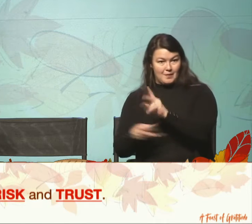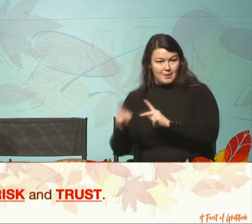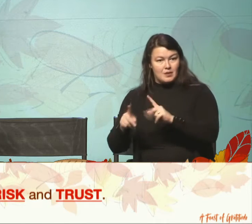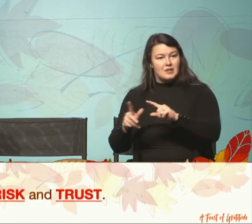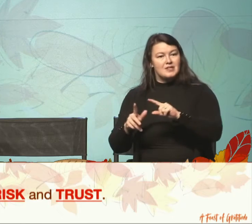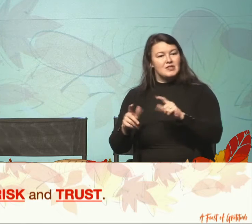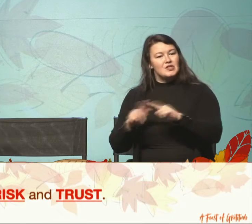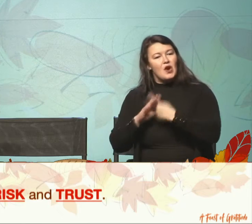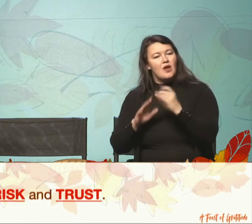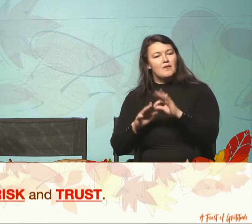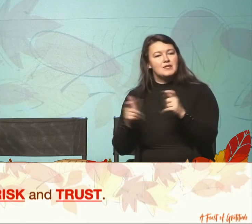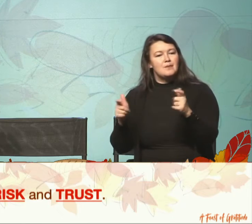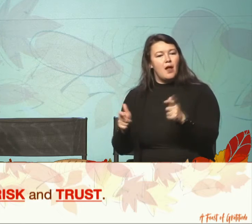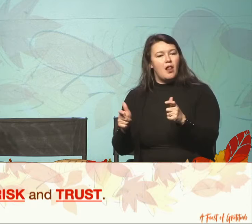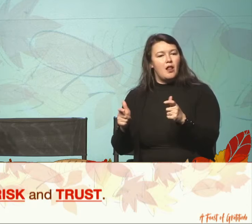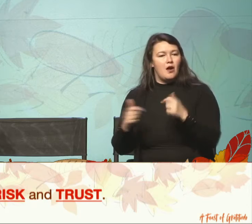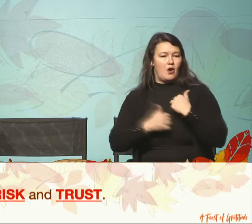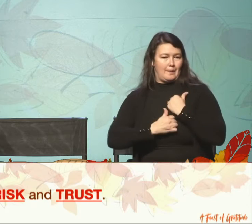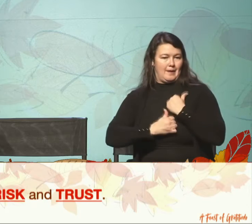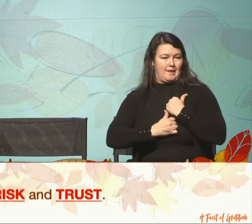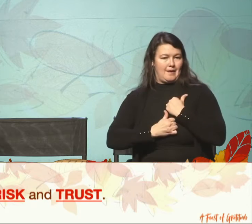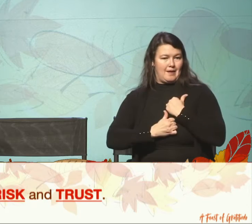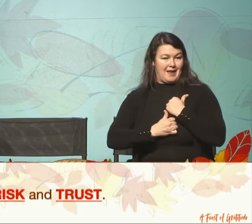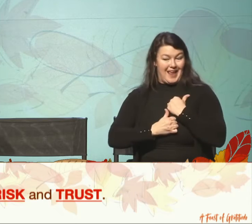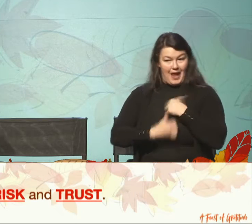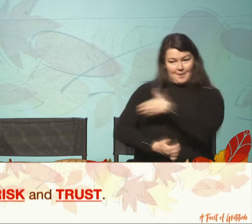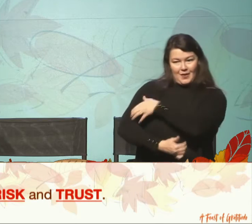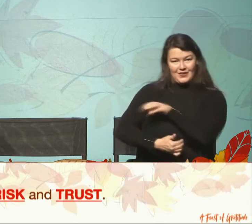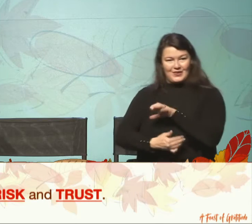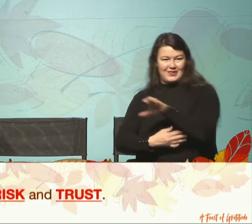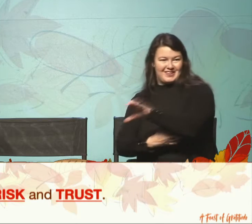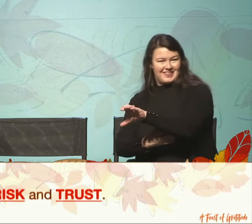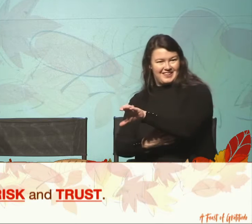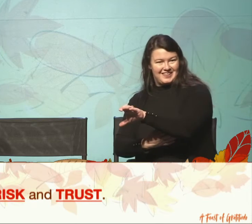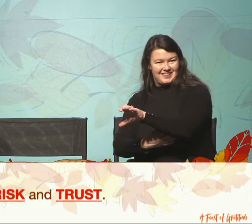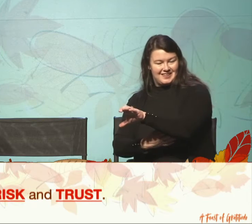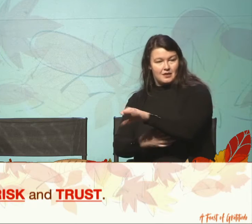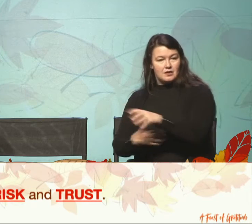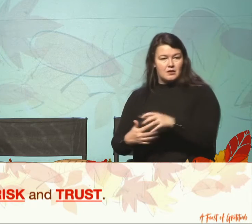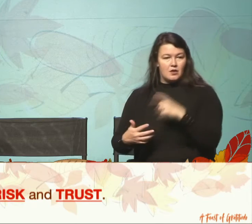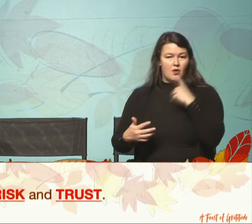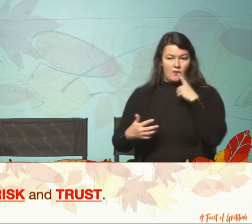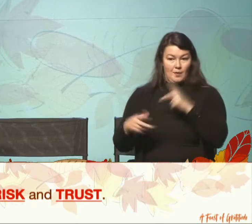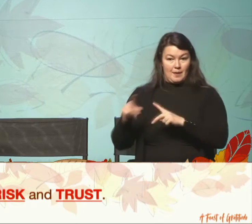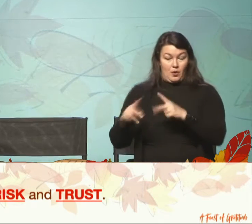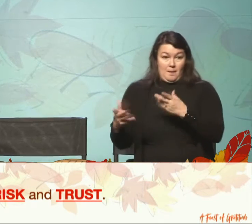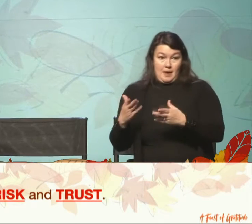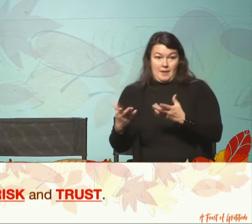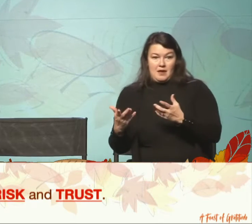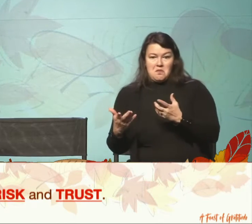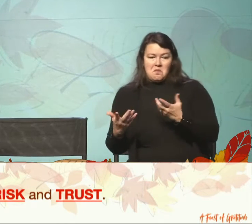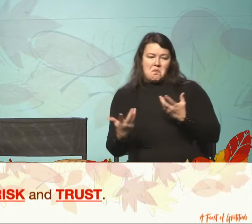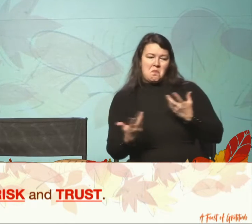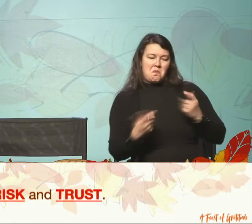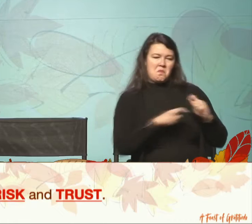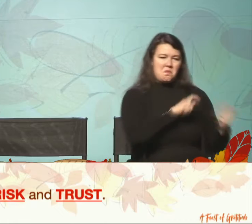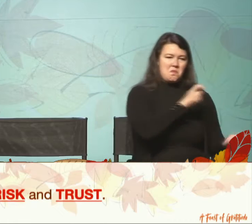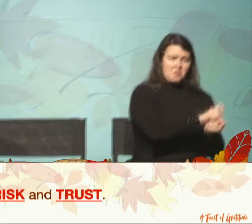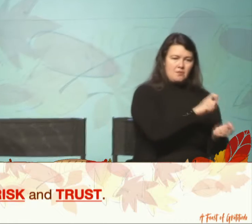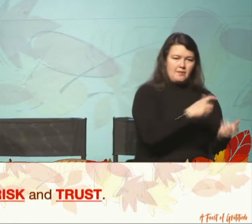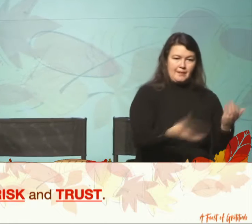Right? I mean, he's empowering a potential coup. He's empowering people who might have been his political